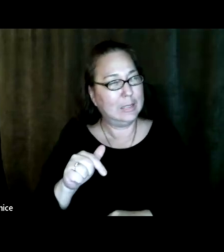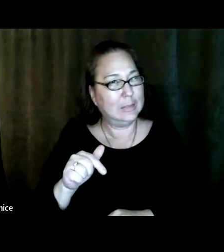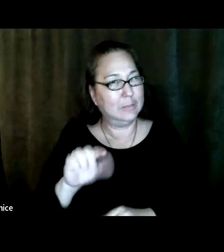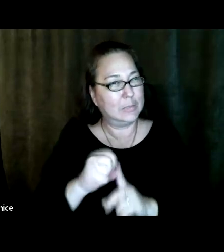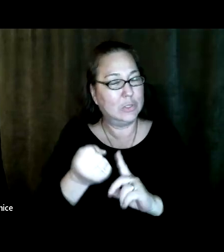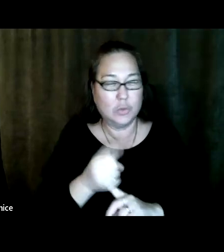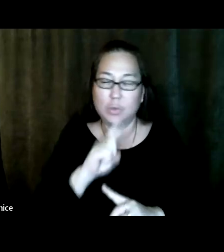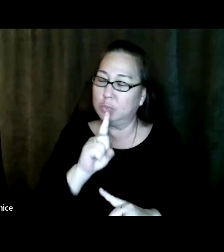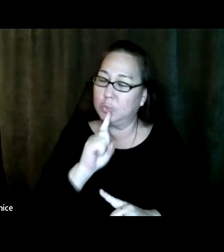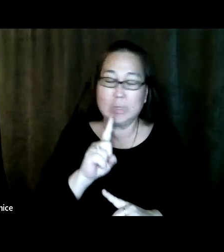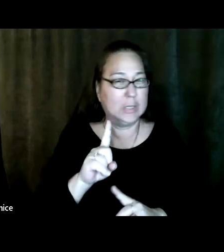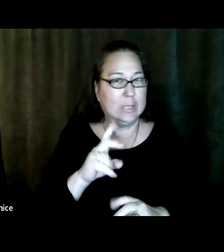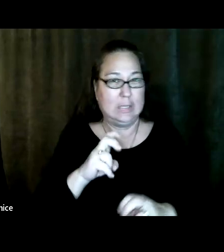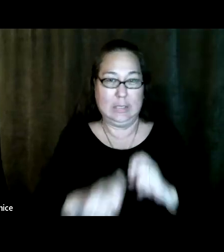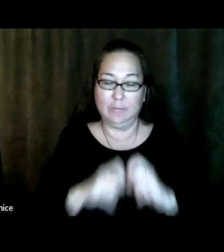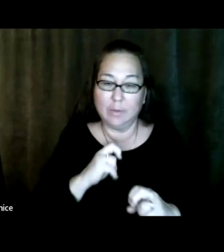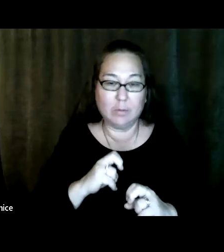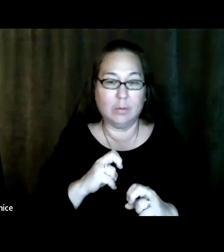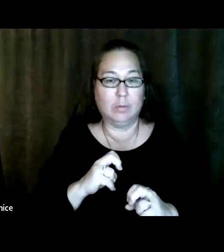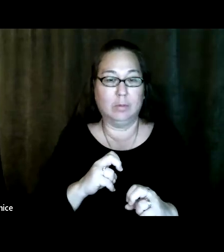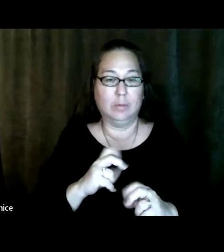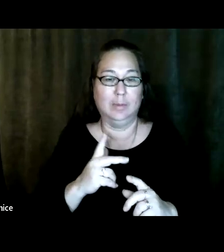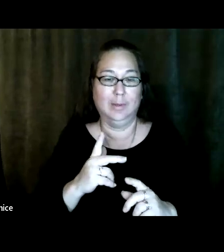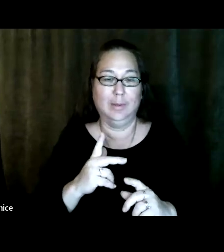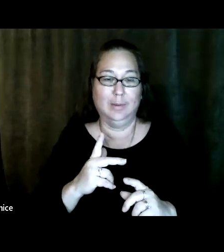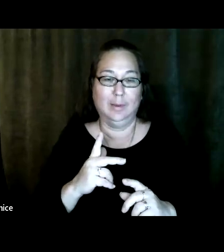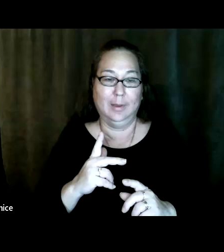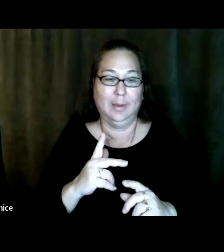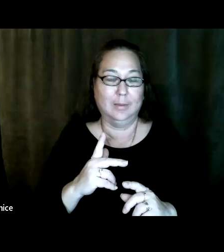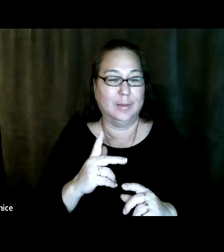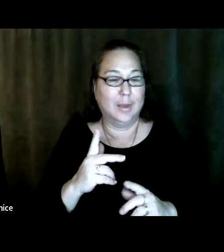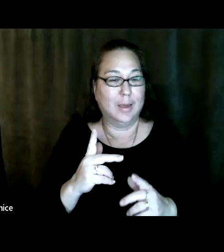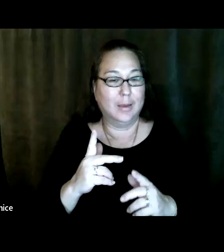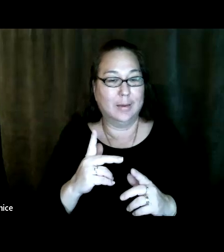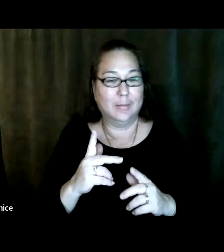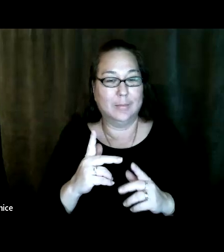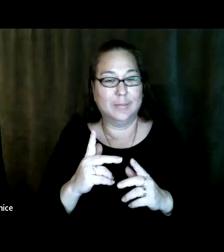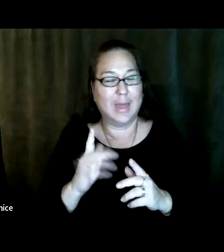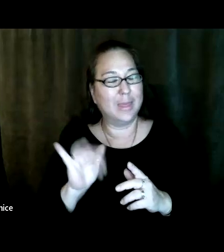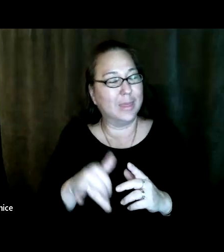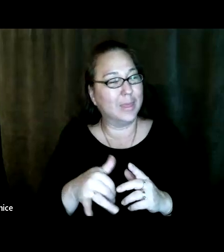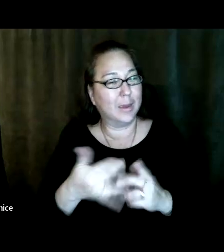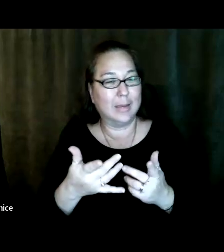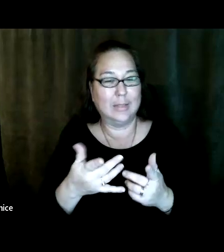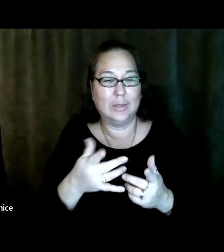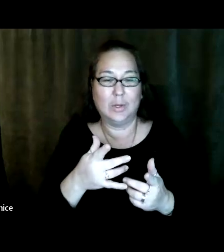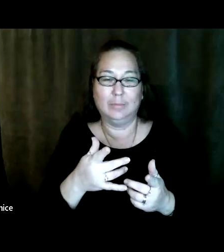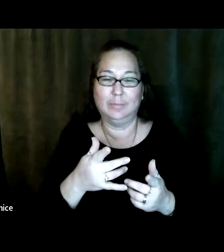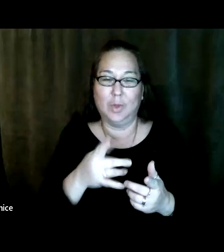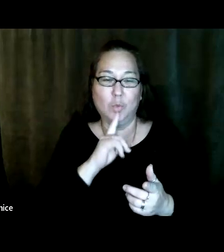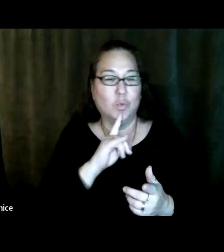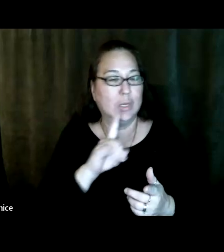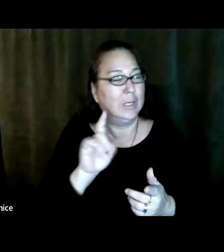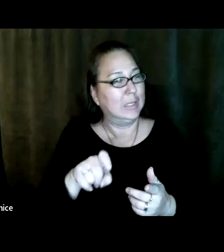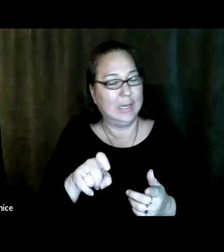its profound impact on me, but it underscores a need for the district to place a